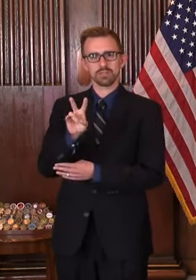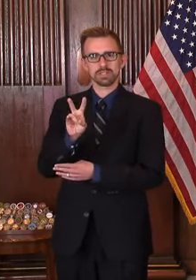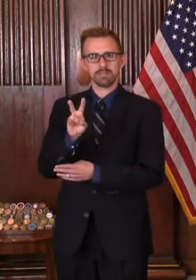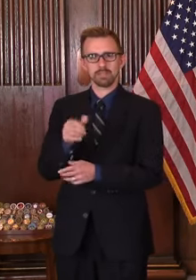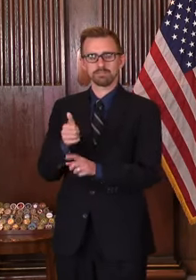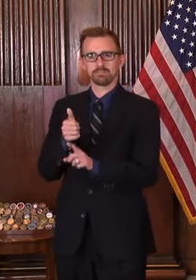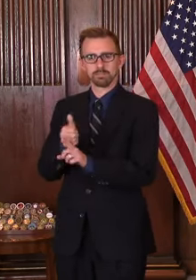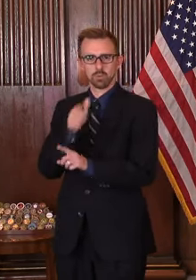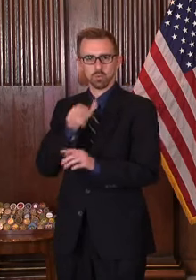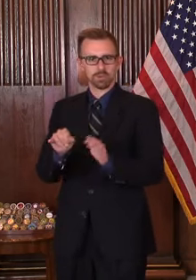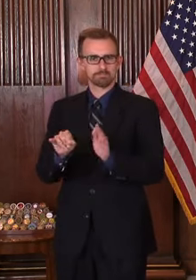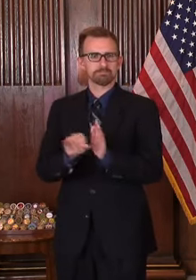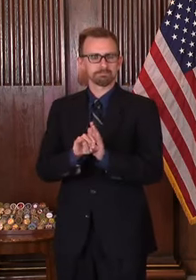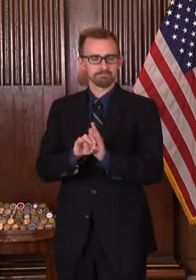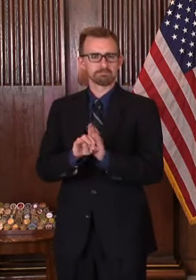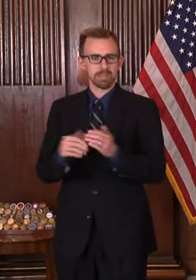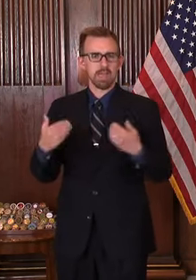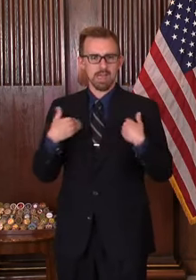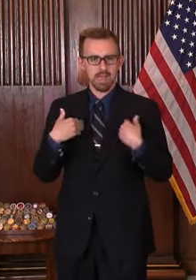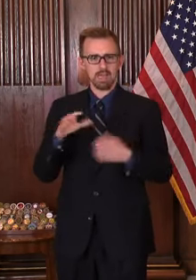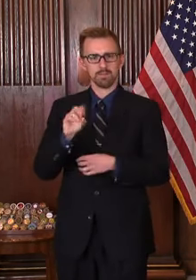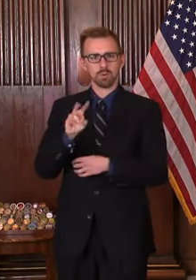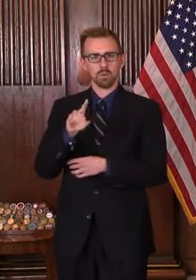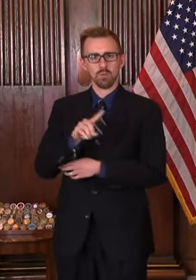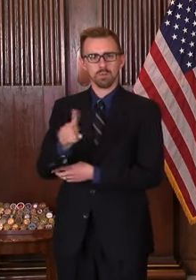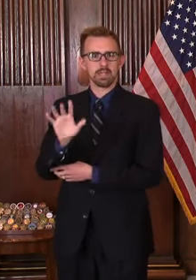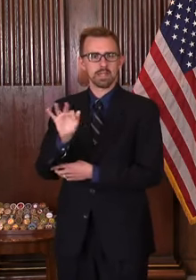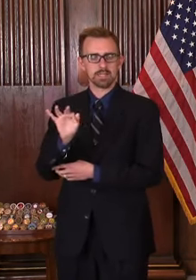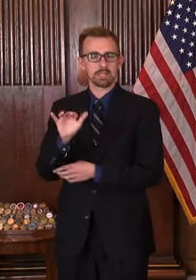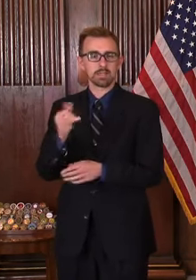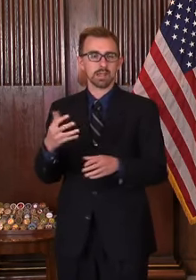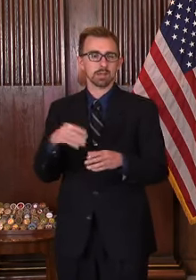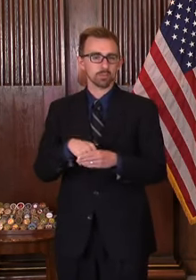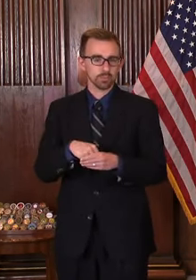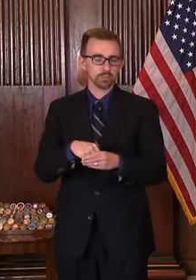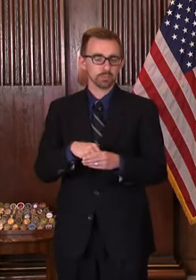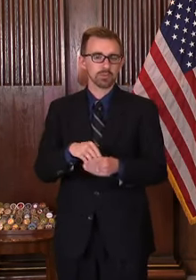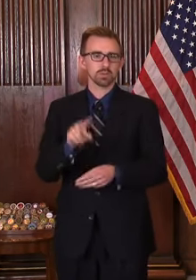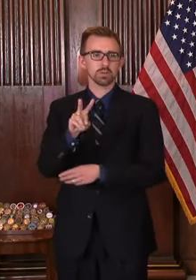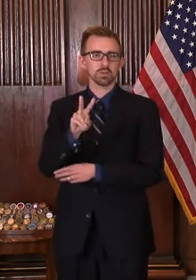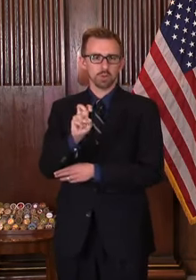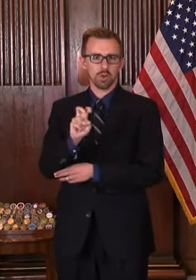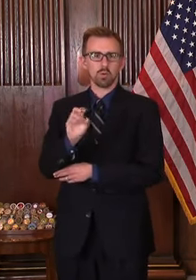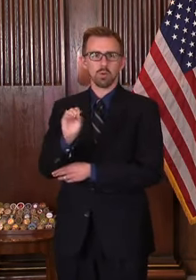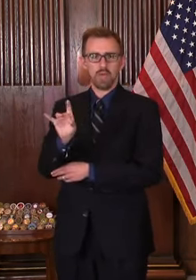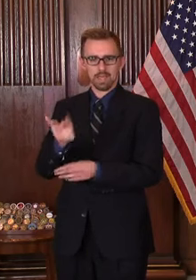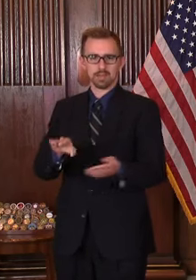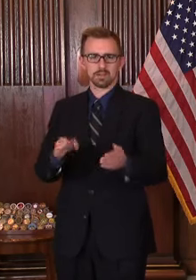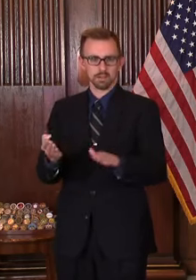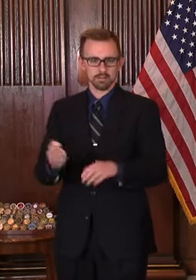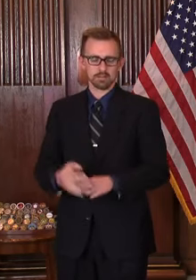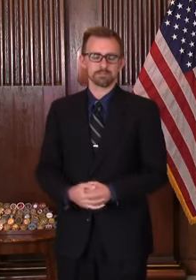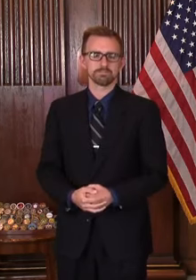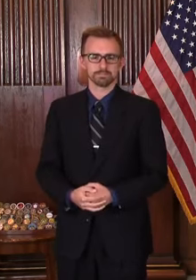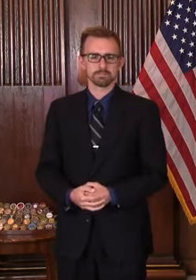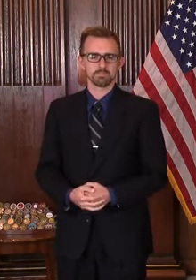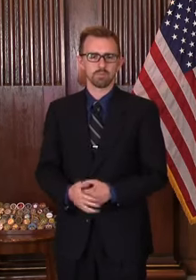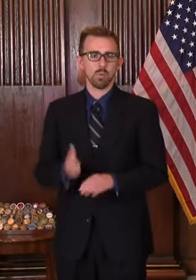6,137 positive cases of COVID-19, including 208 deaths.